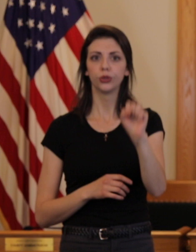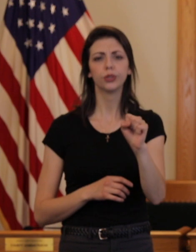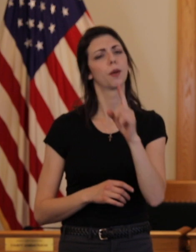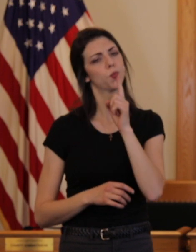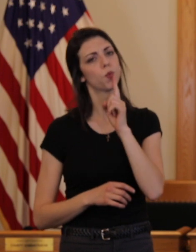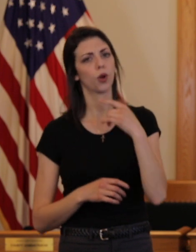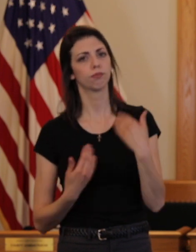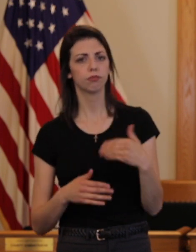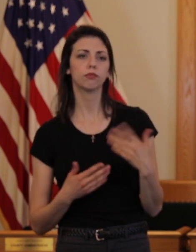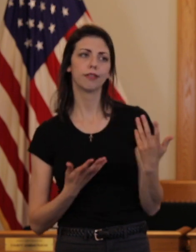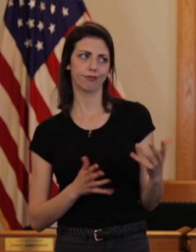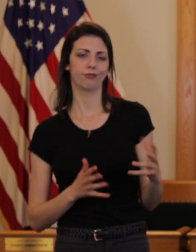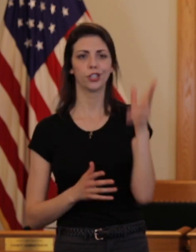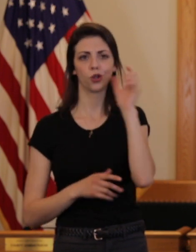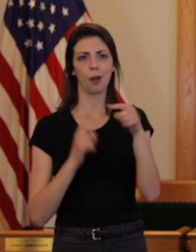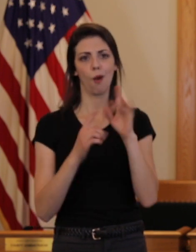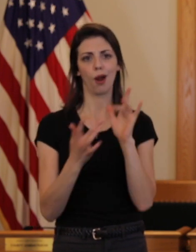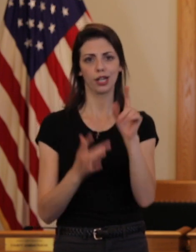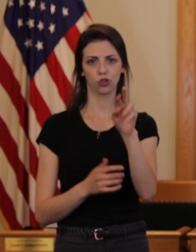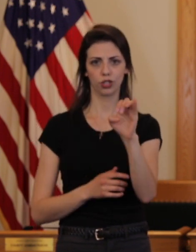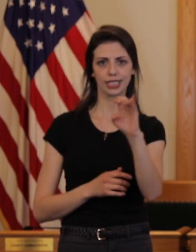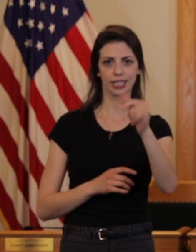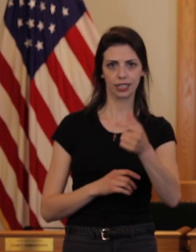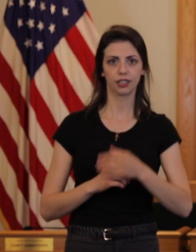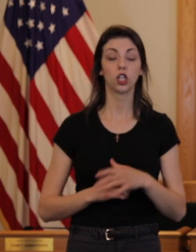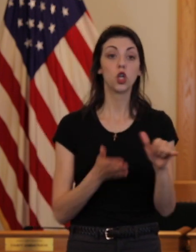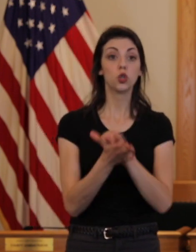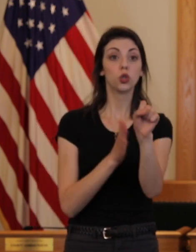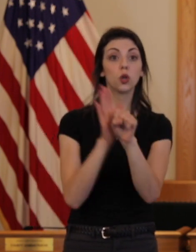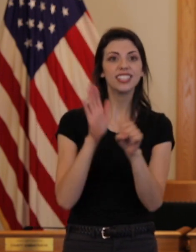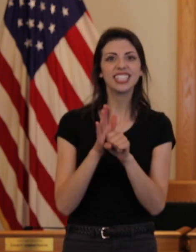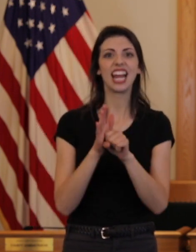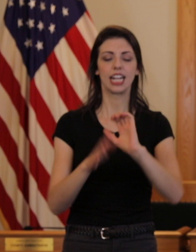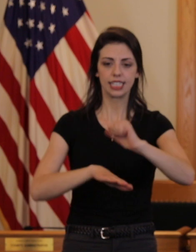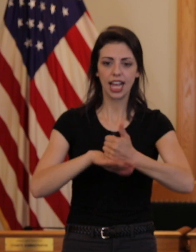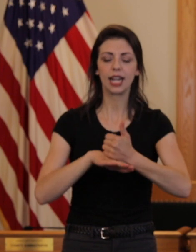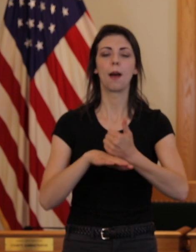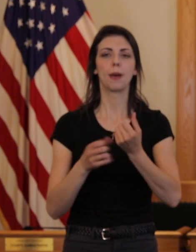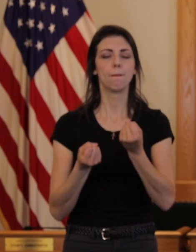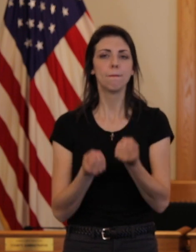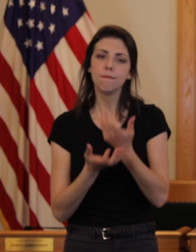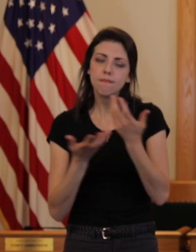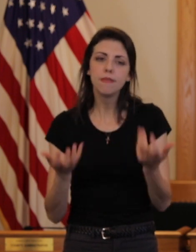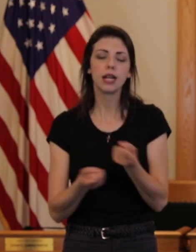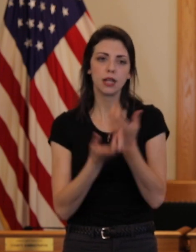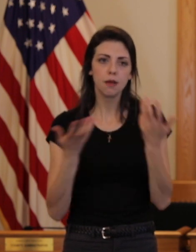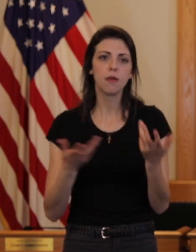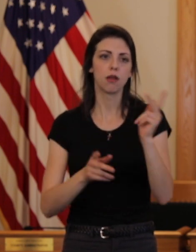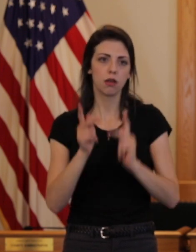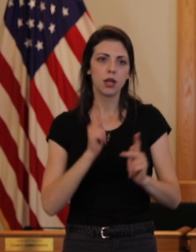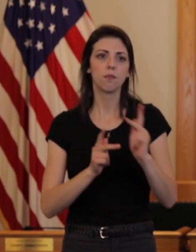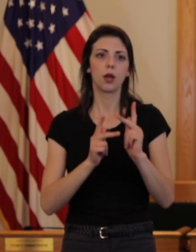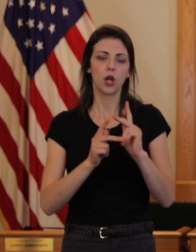heard the term contact tracing. New York State is building an army of contact tracers to supplement and